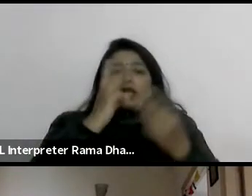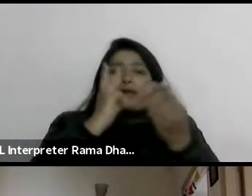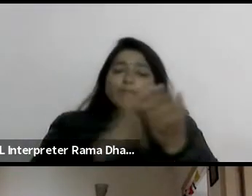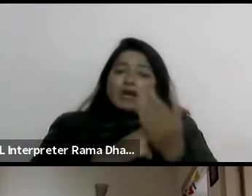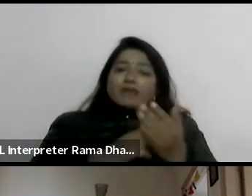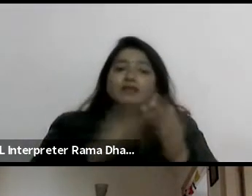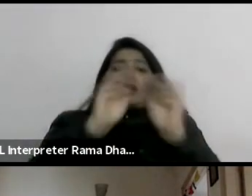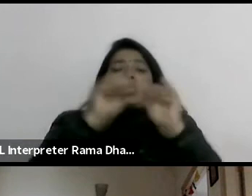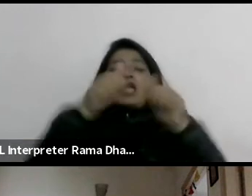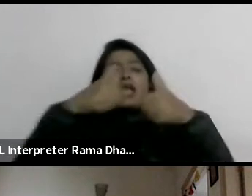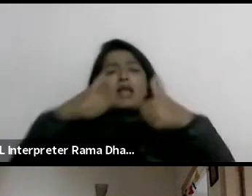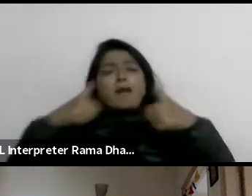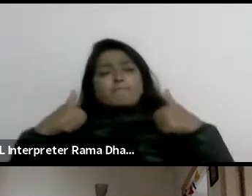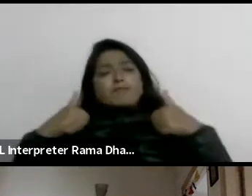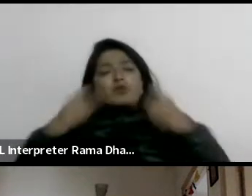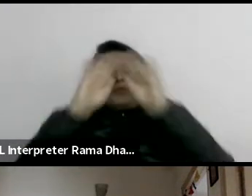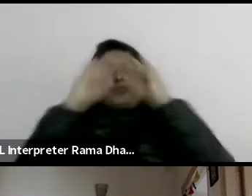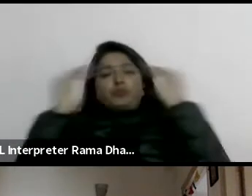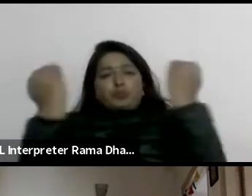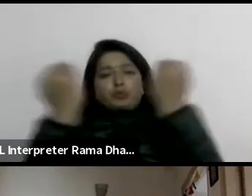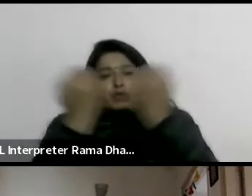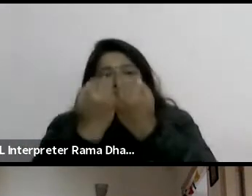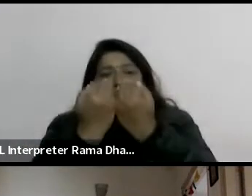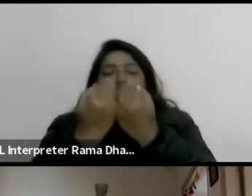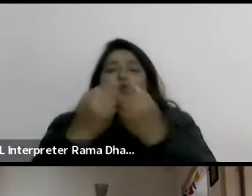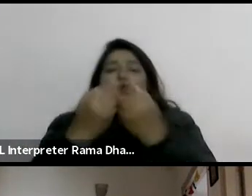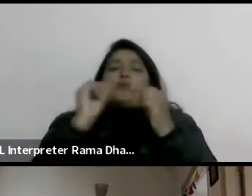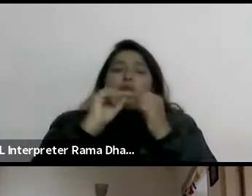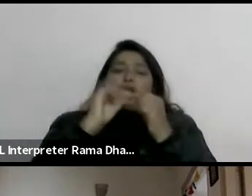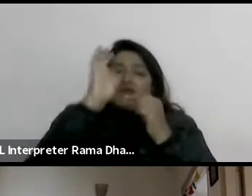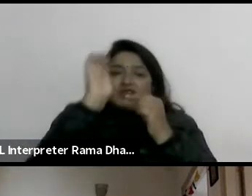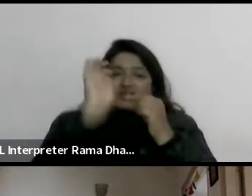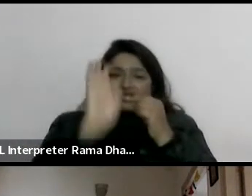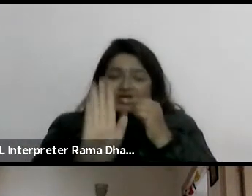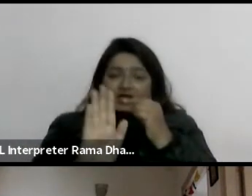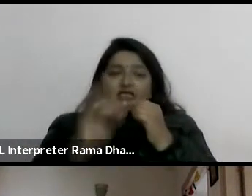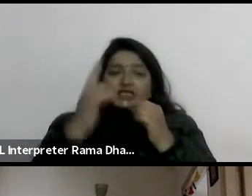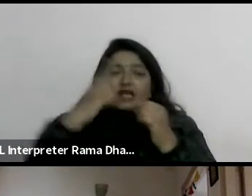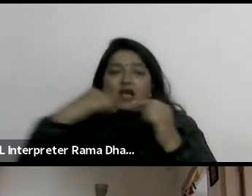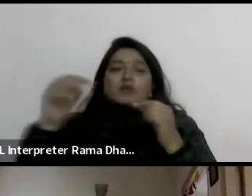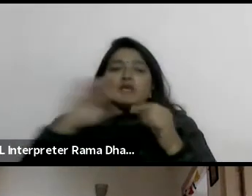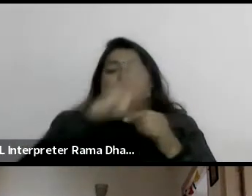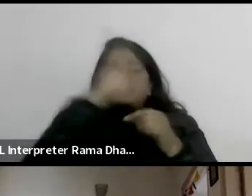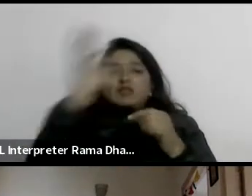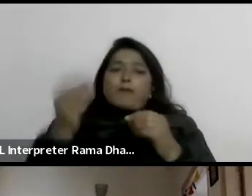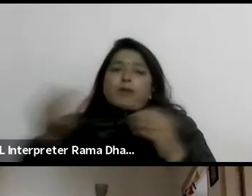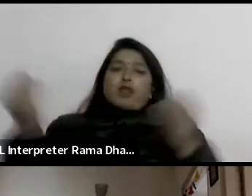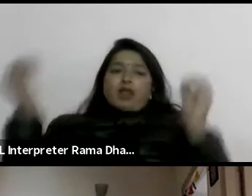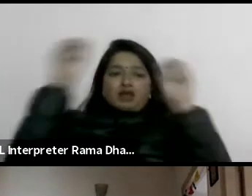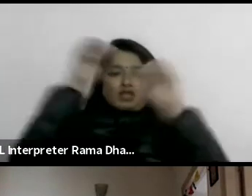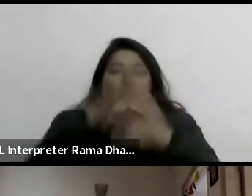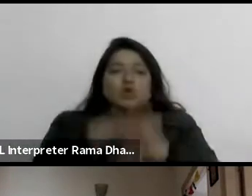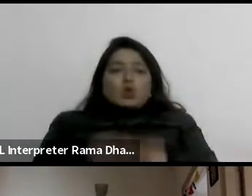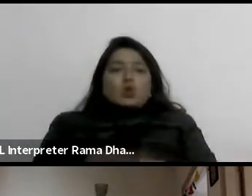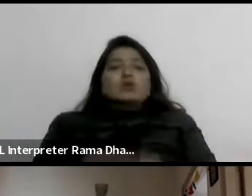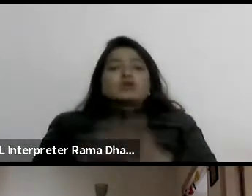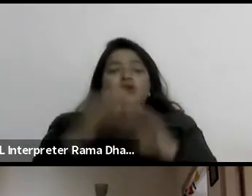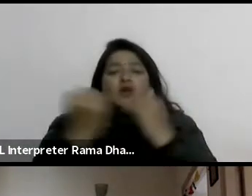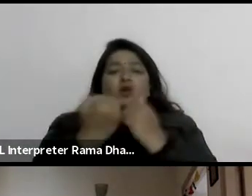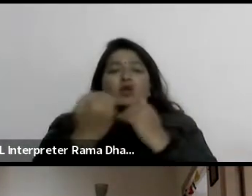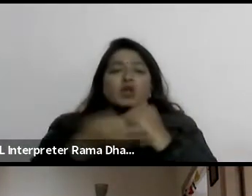want to see, if we divide ourselves and we exclude other people. So absolutely,